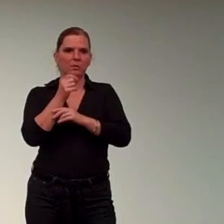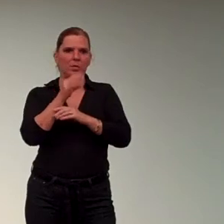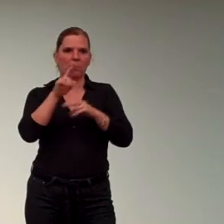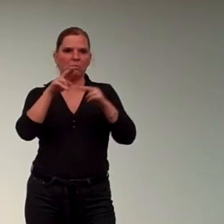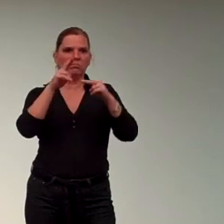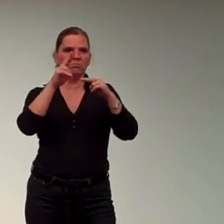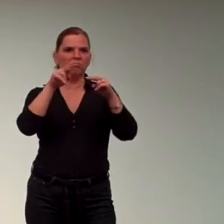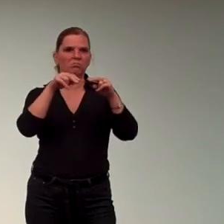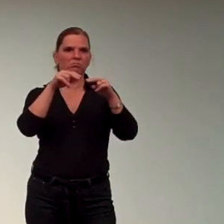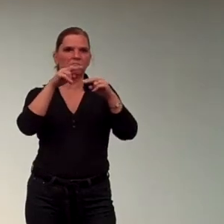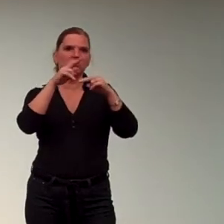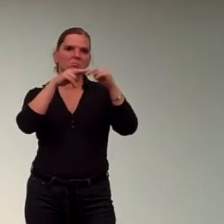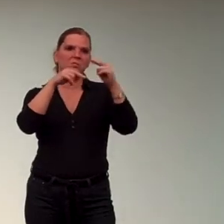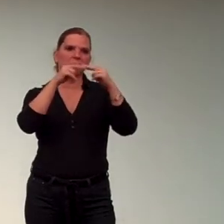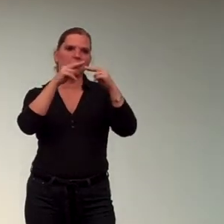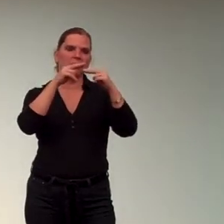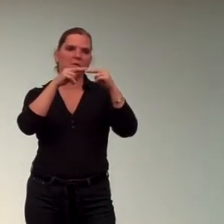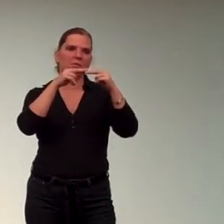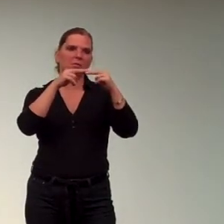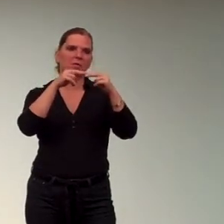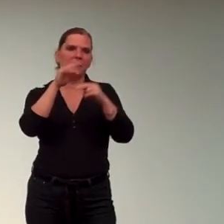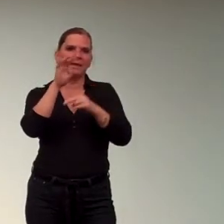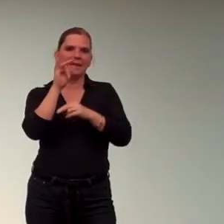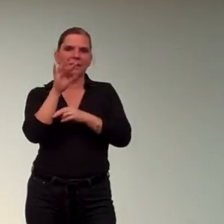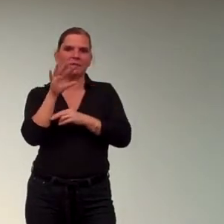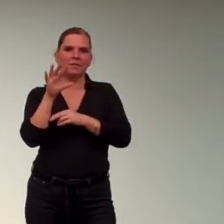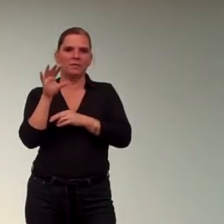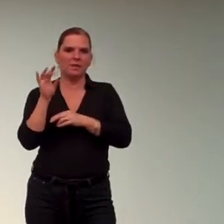in 1858. They had to replace the